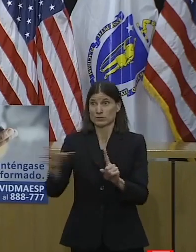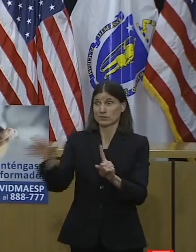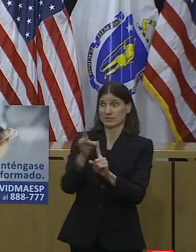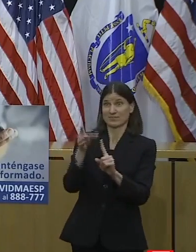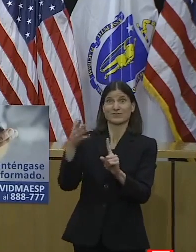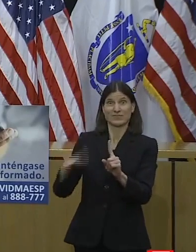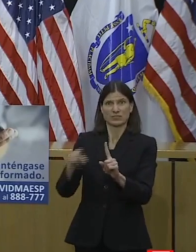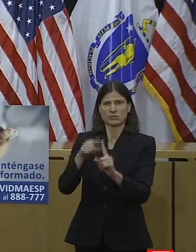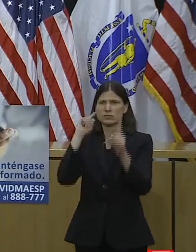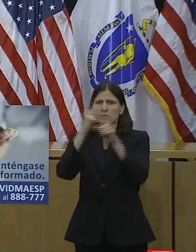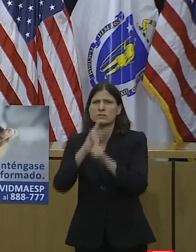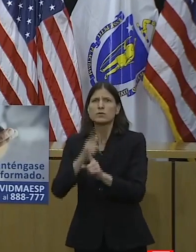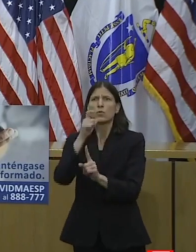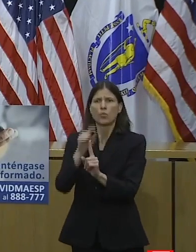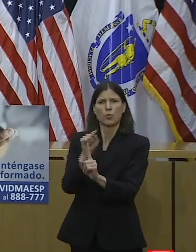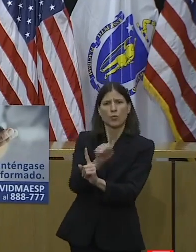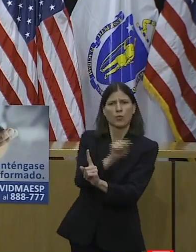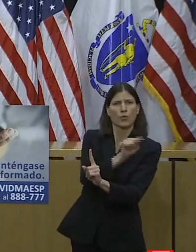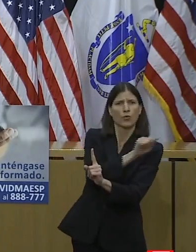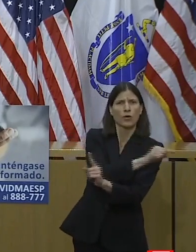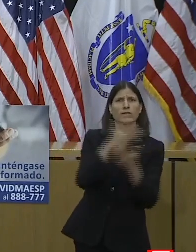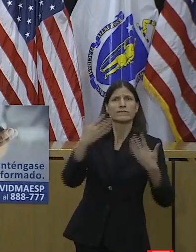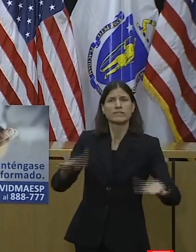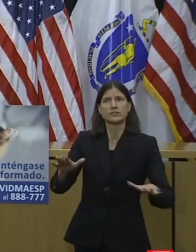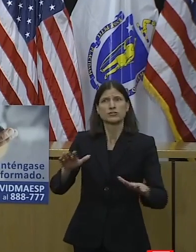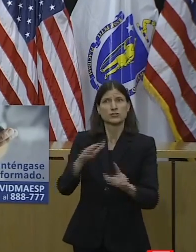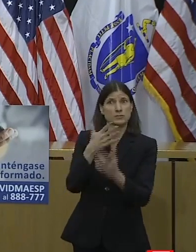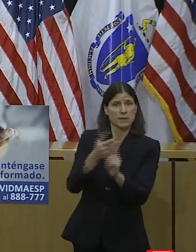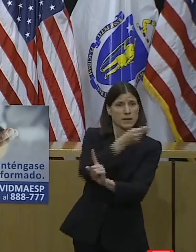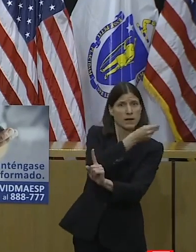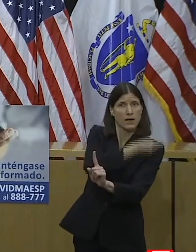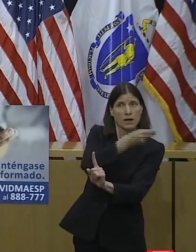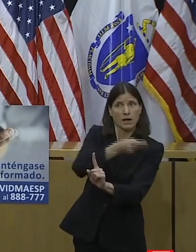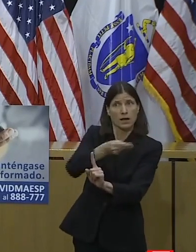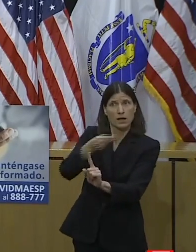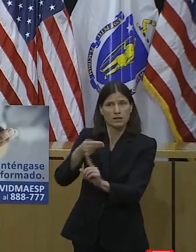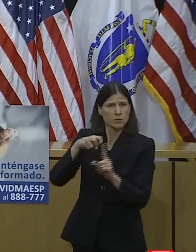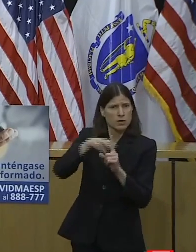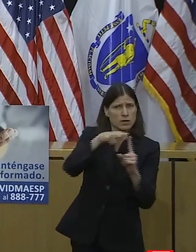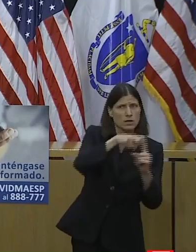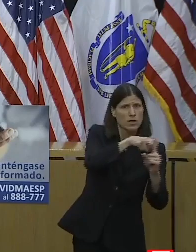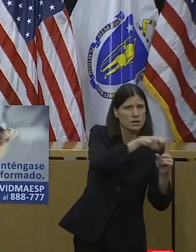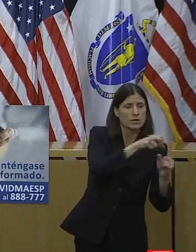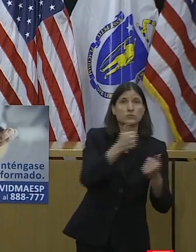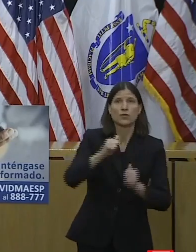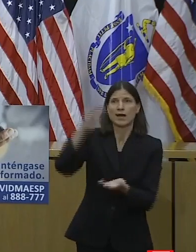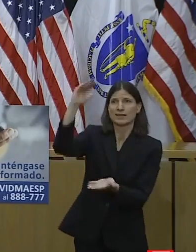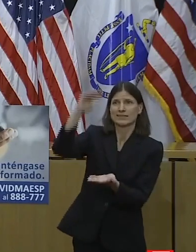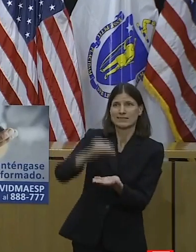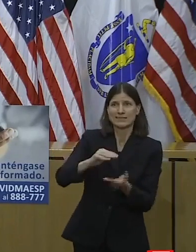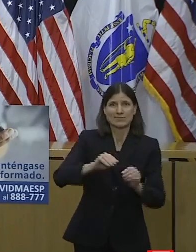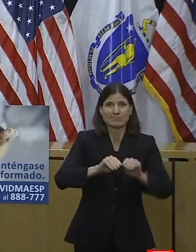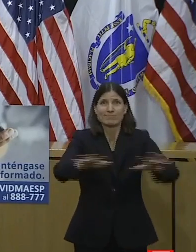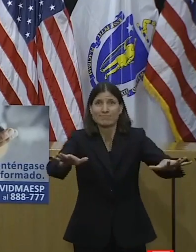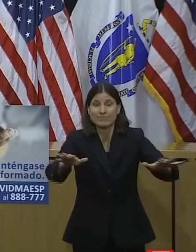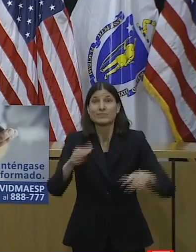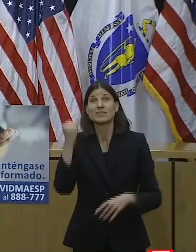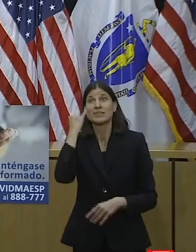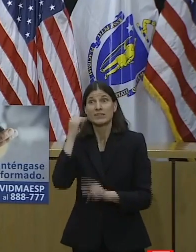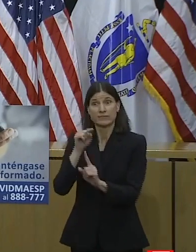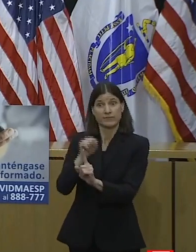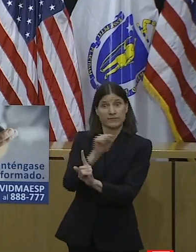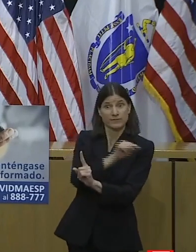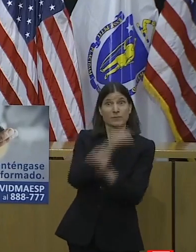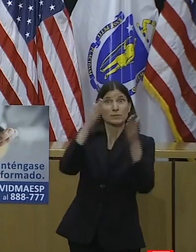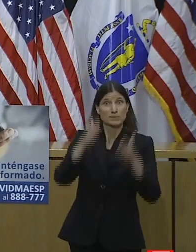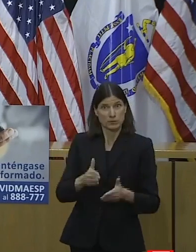possible to identify and isolate people who are dealing with COVID-19 after the surge and beyond. We're